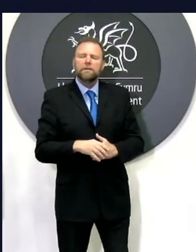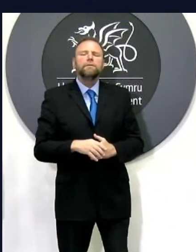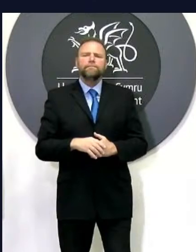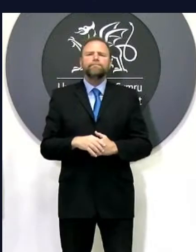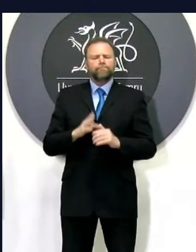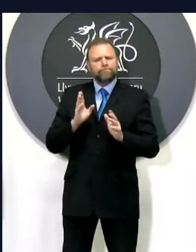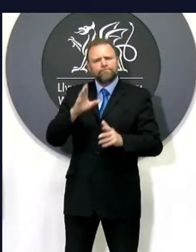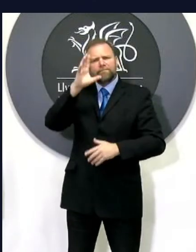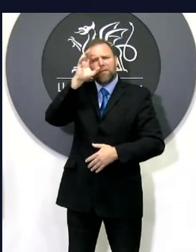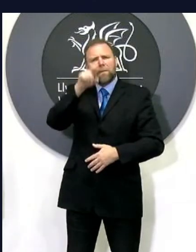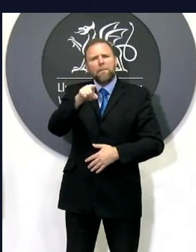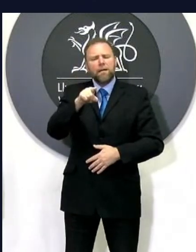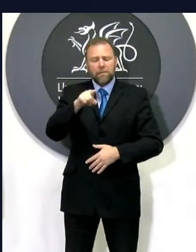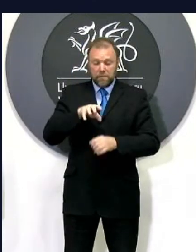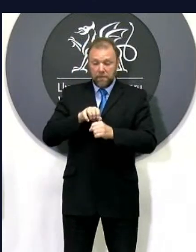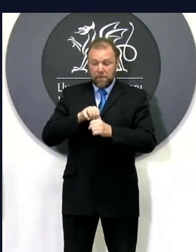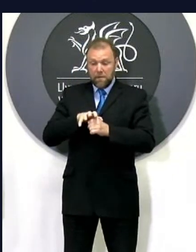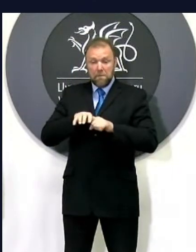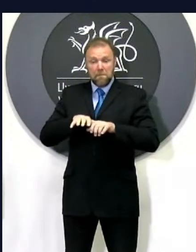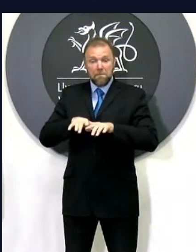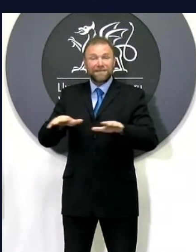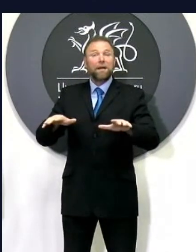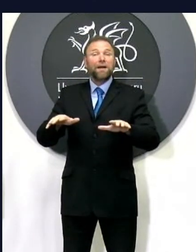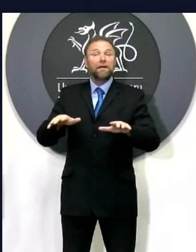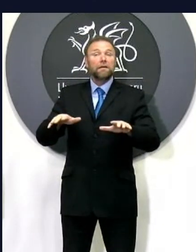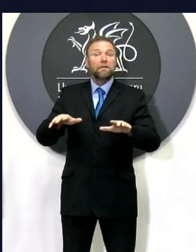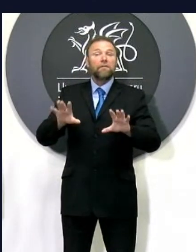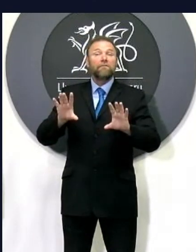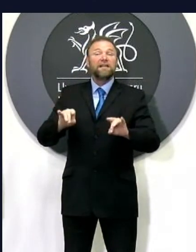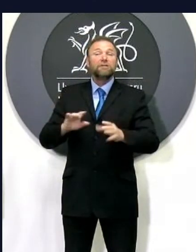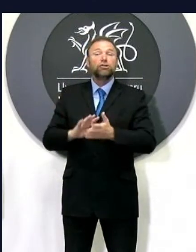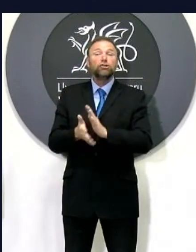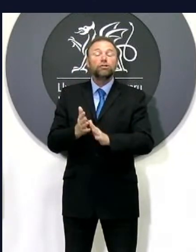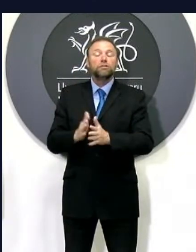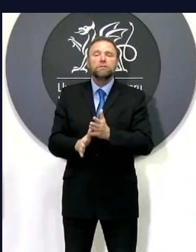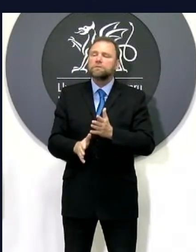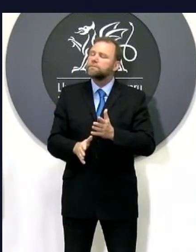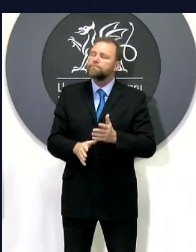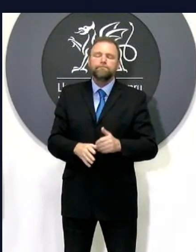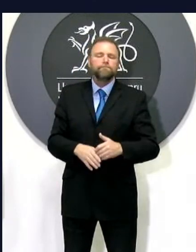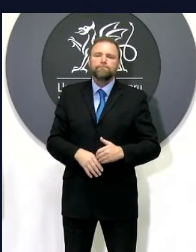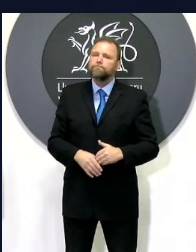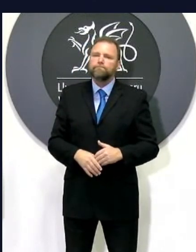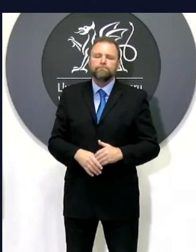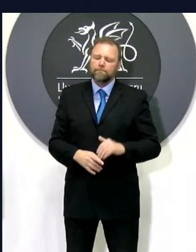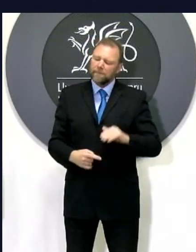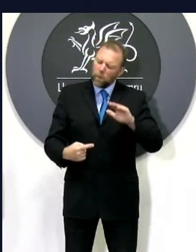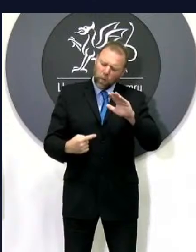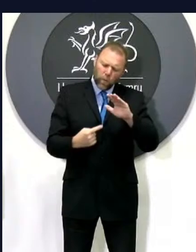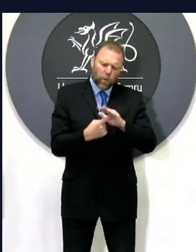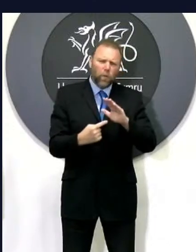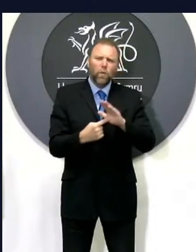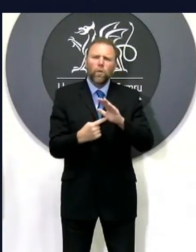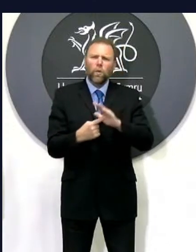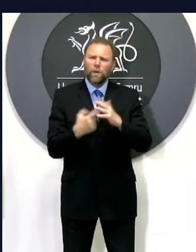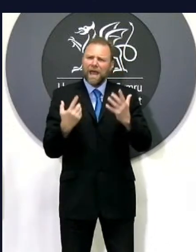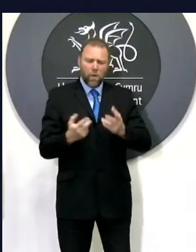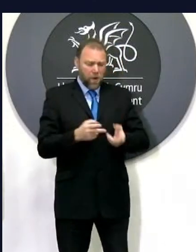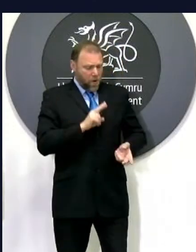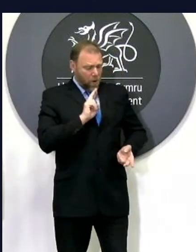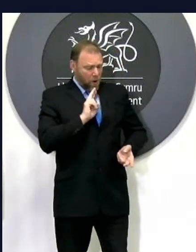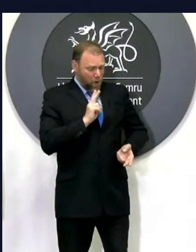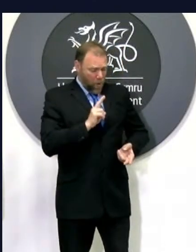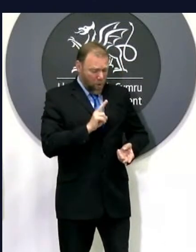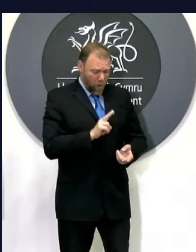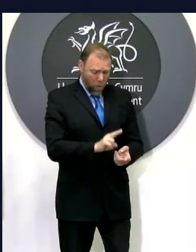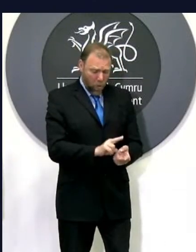the pandemic isn't over. It's more important than ever that we continue to work together to keep this terrible virus